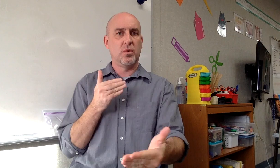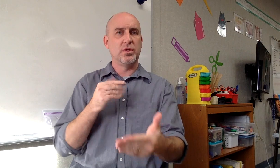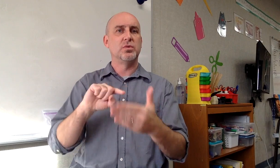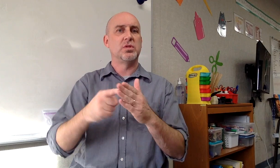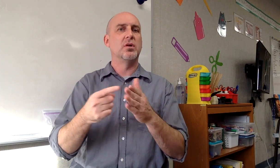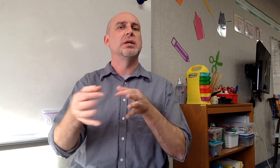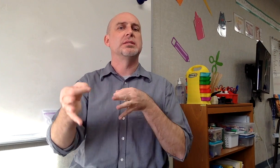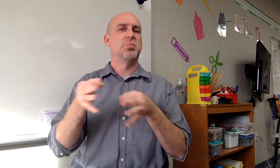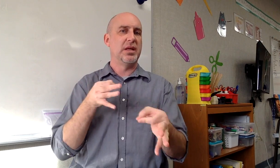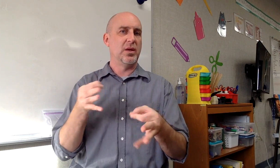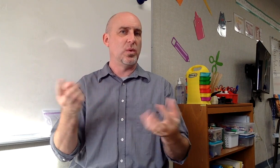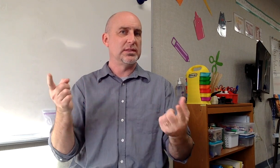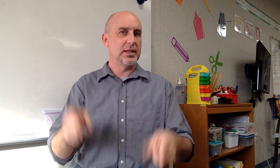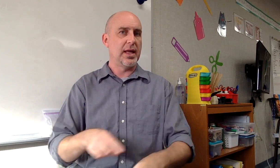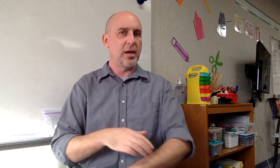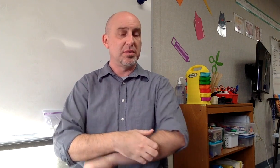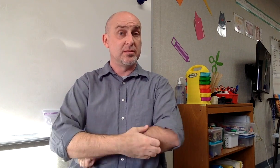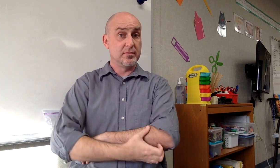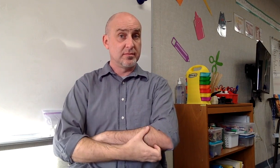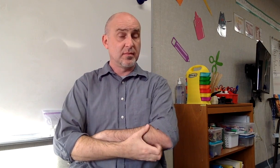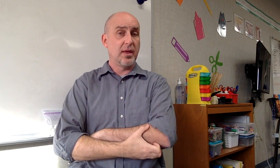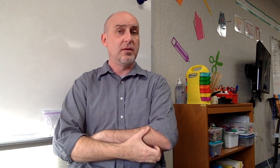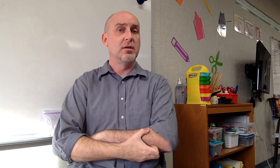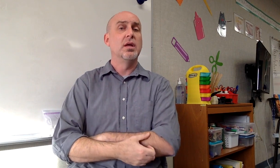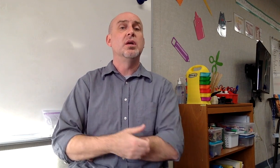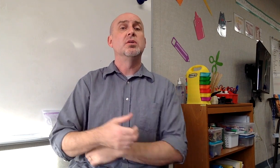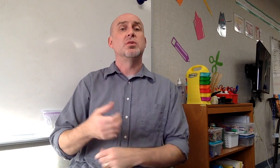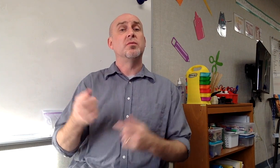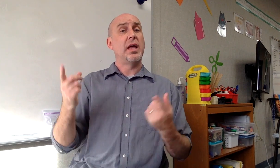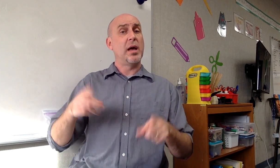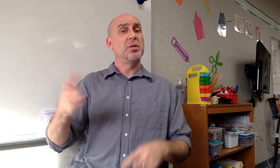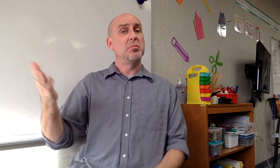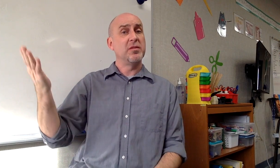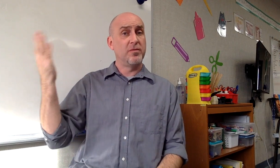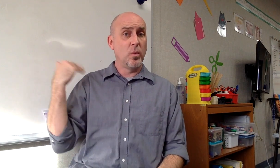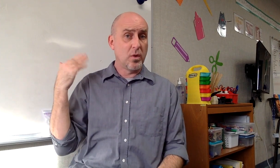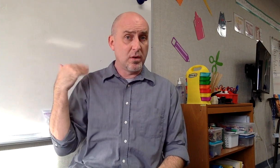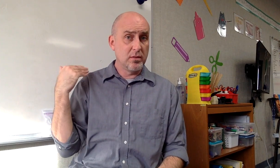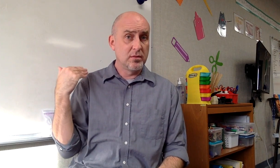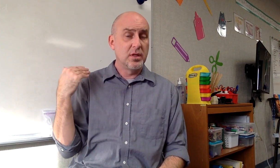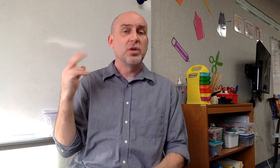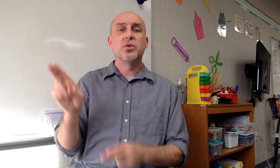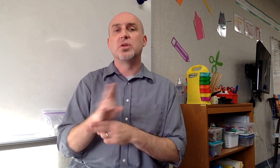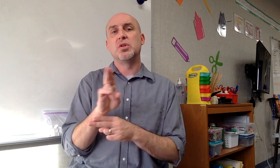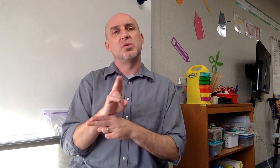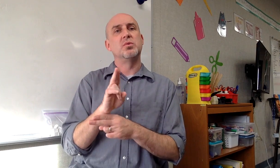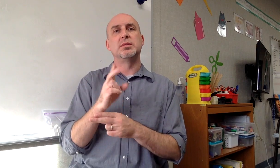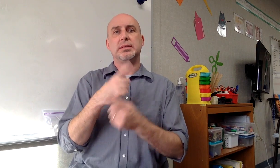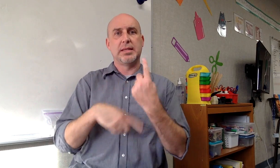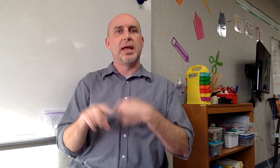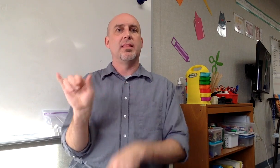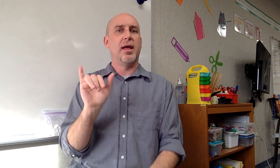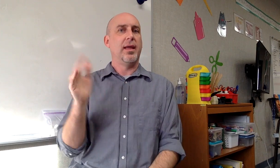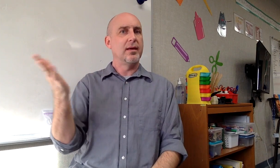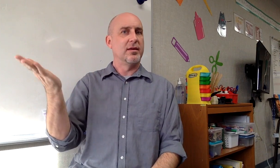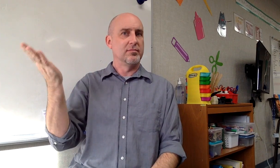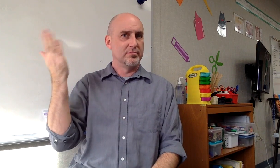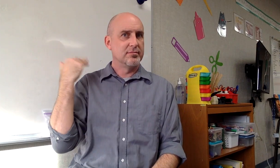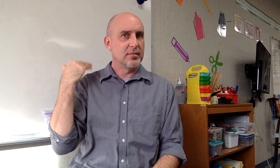you start explaining what's going to happen. Okay? So if it happened before, you're going to use a sign like